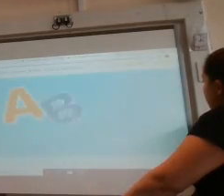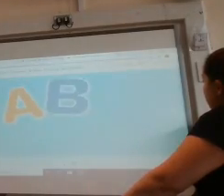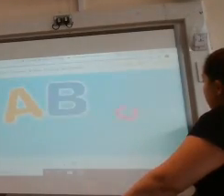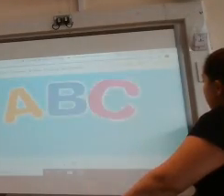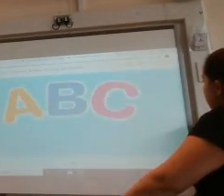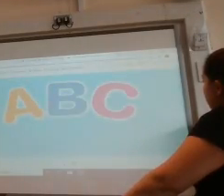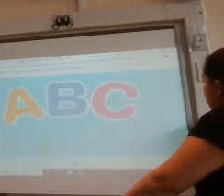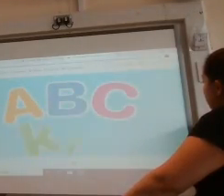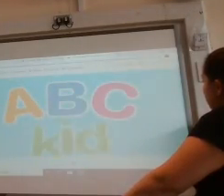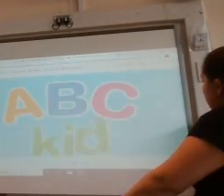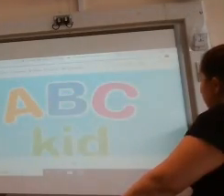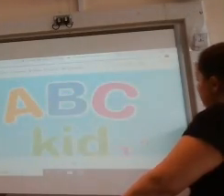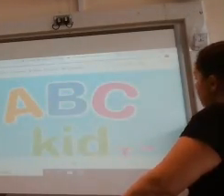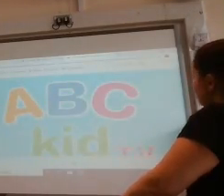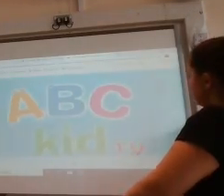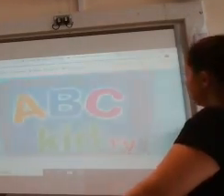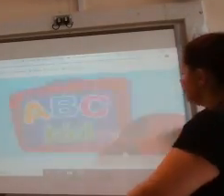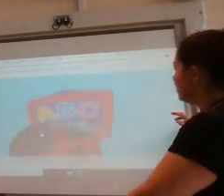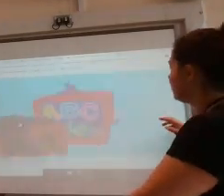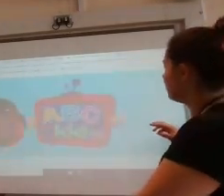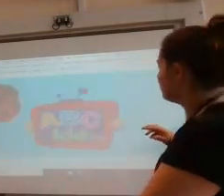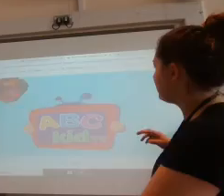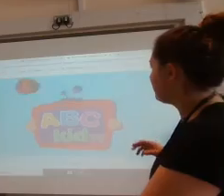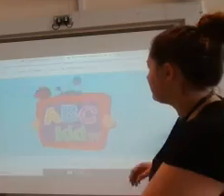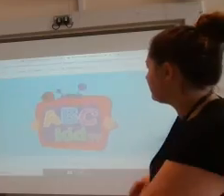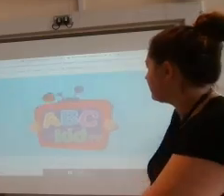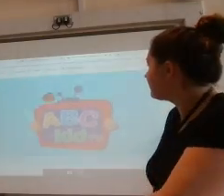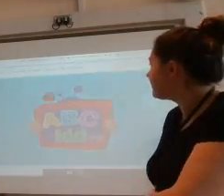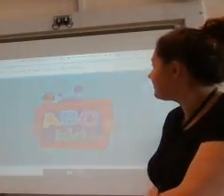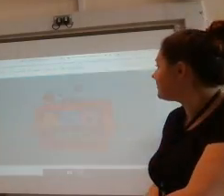A, B, C, kitty!